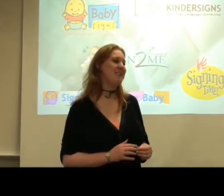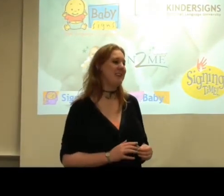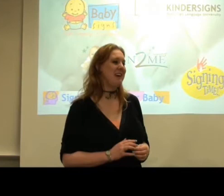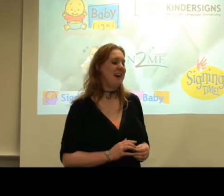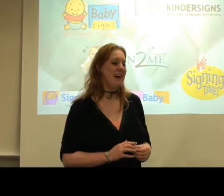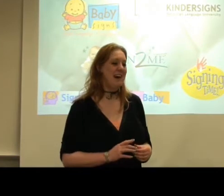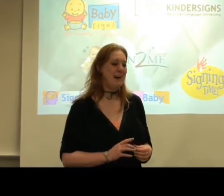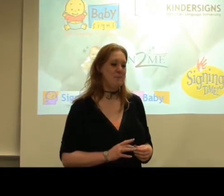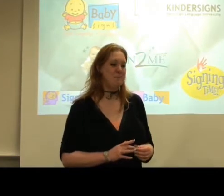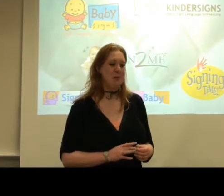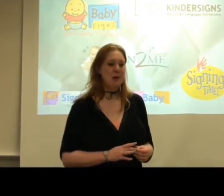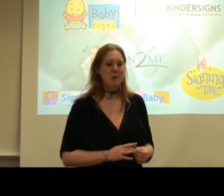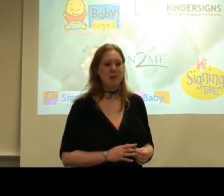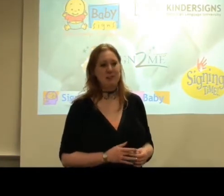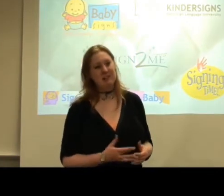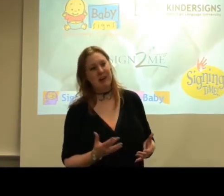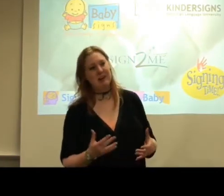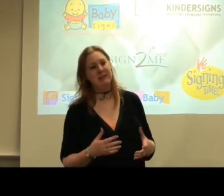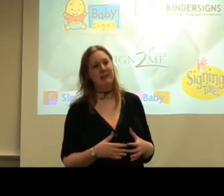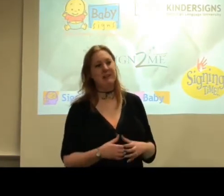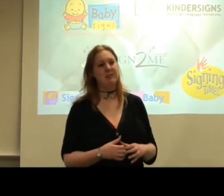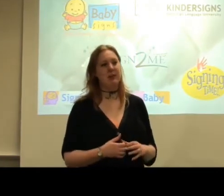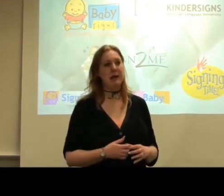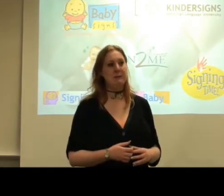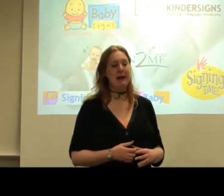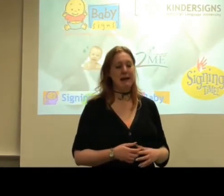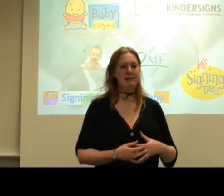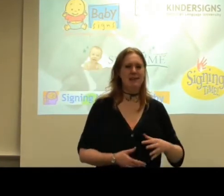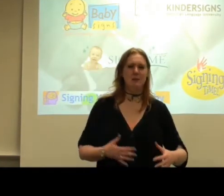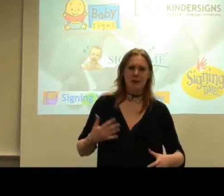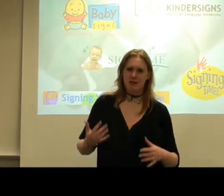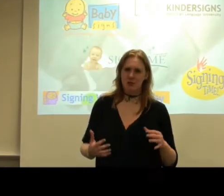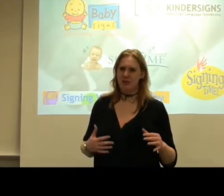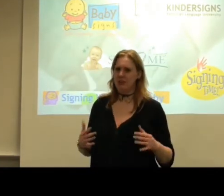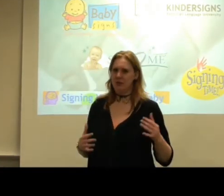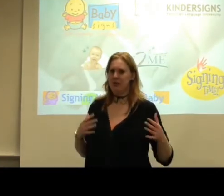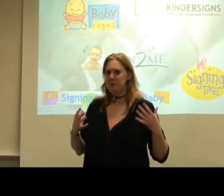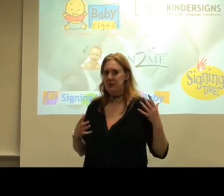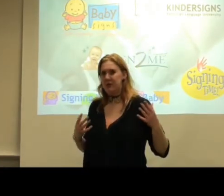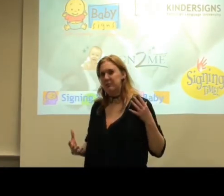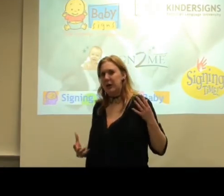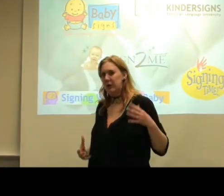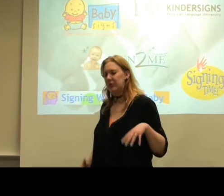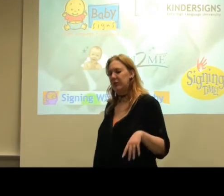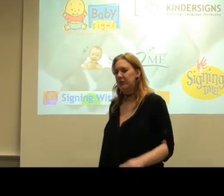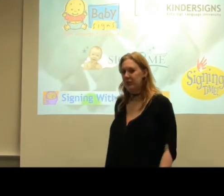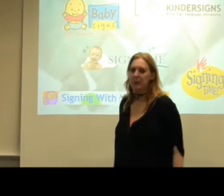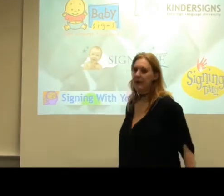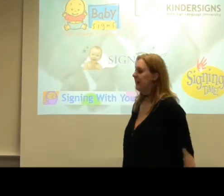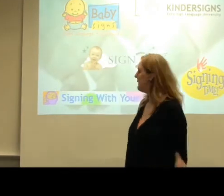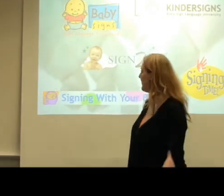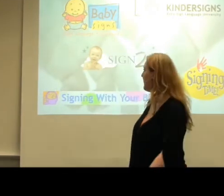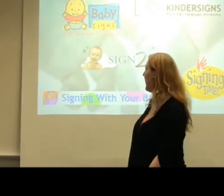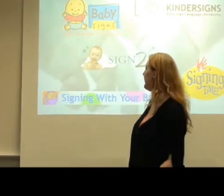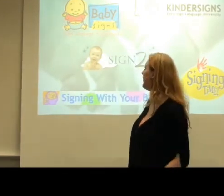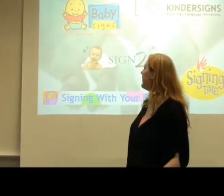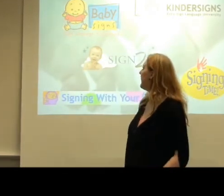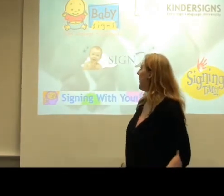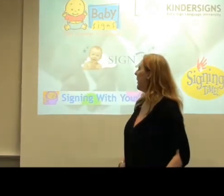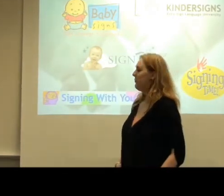products, which isn't necessarily a bad idea, but it's sort of a different business model, so it's just something to keep in mind. So